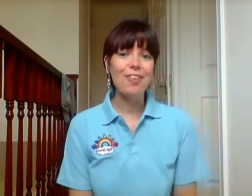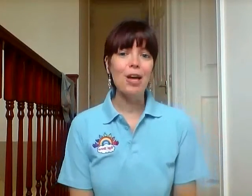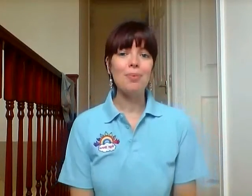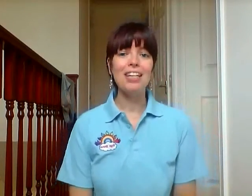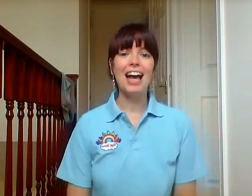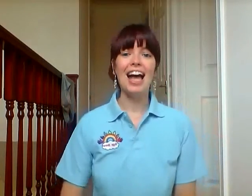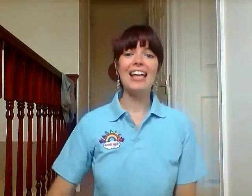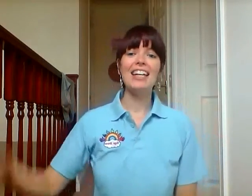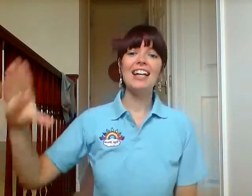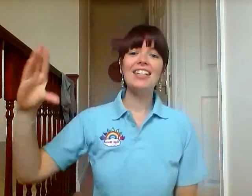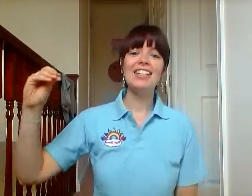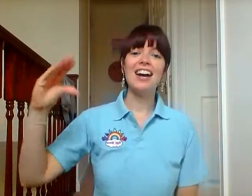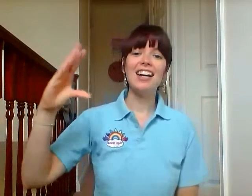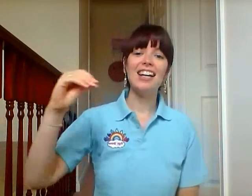farm he had a duck,